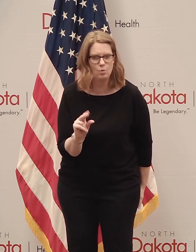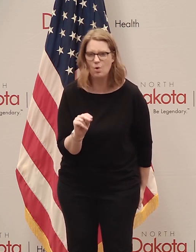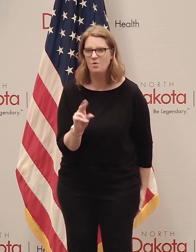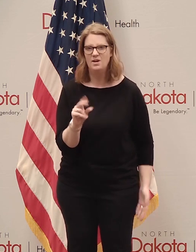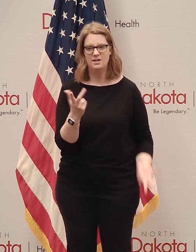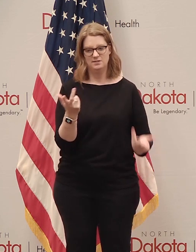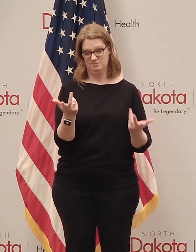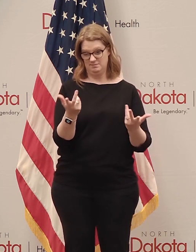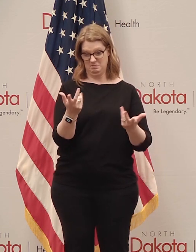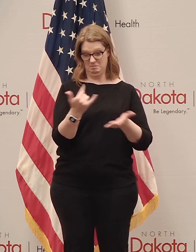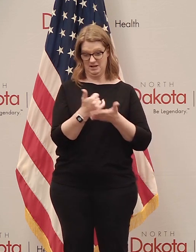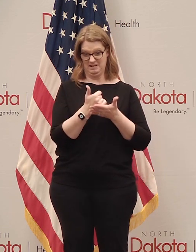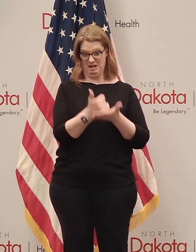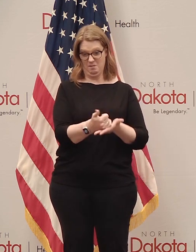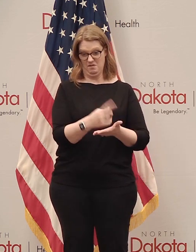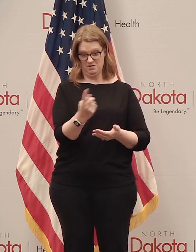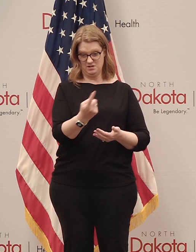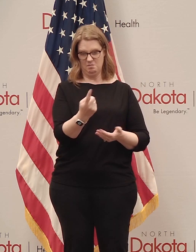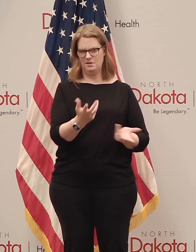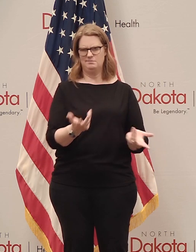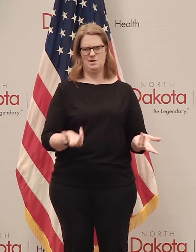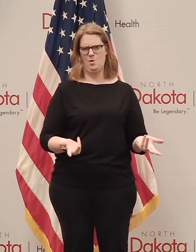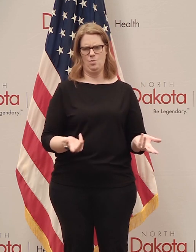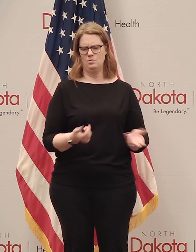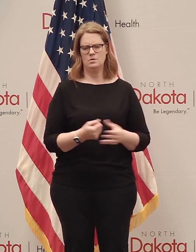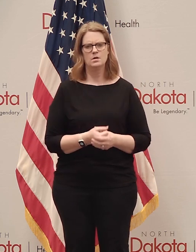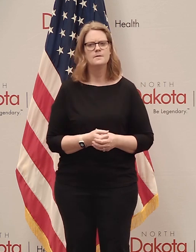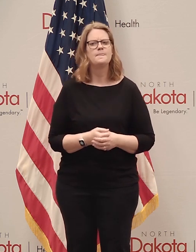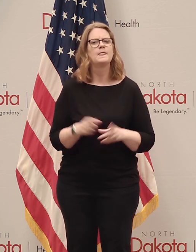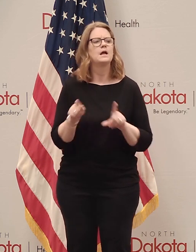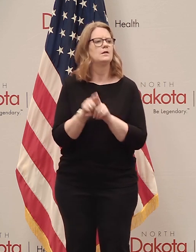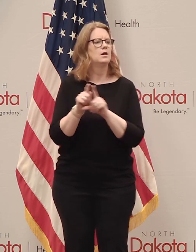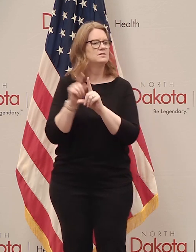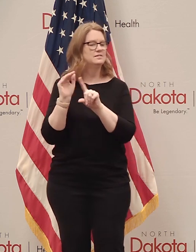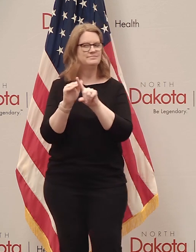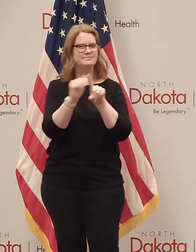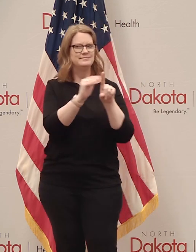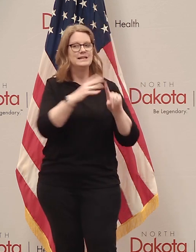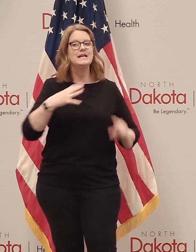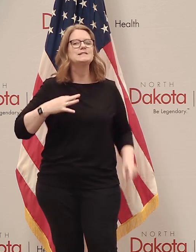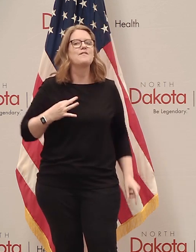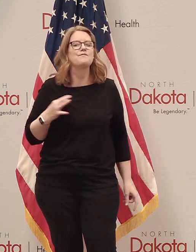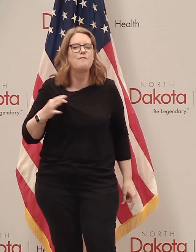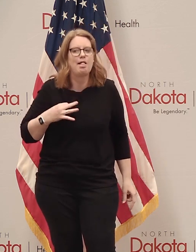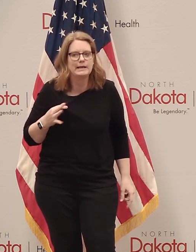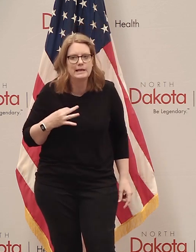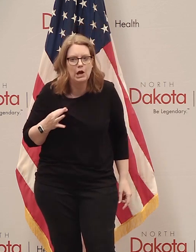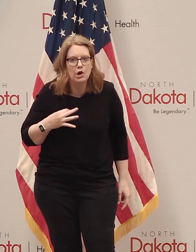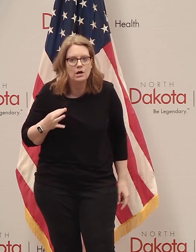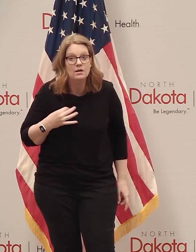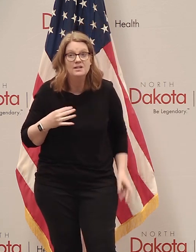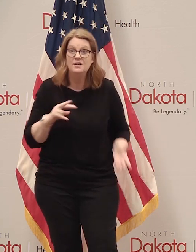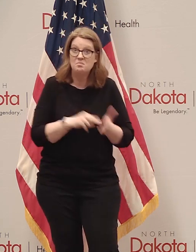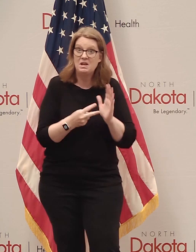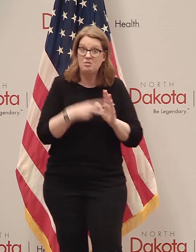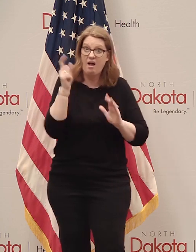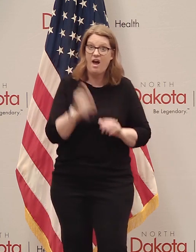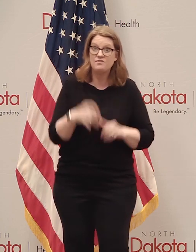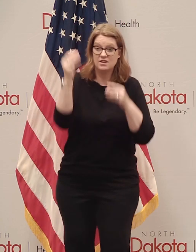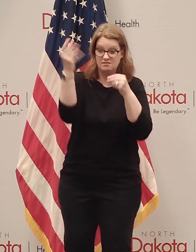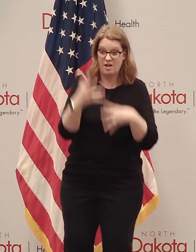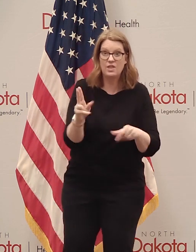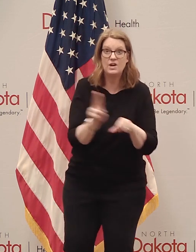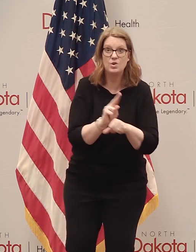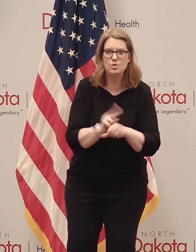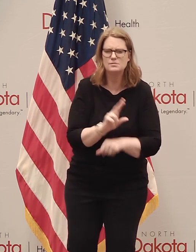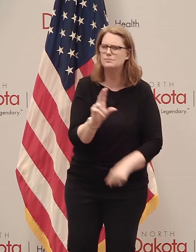them that would be useful to them anyway. I also want to remind people this is a completely voluntary app. If people have concerns at